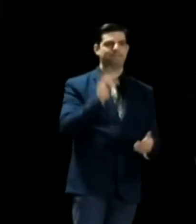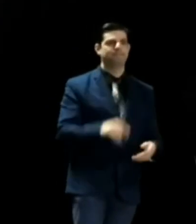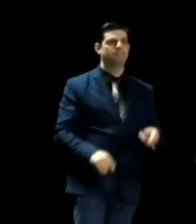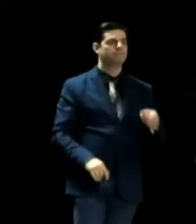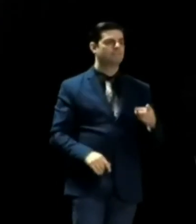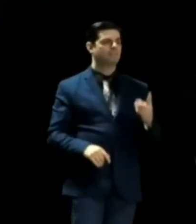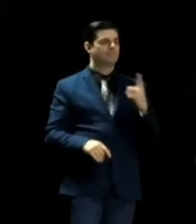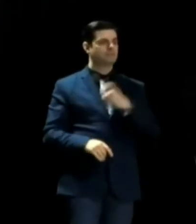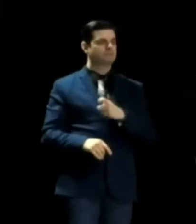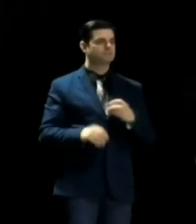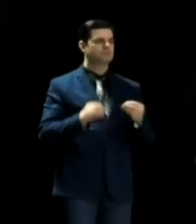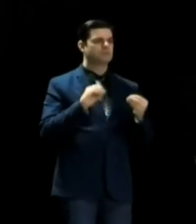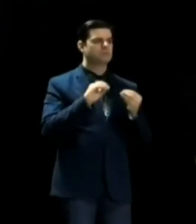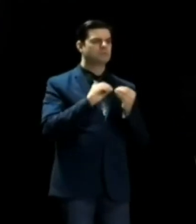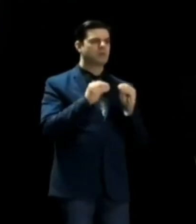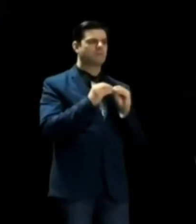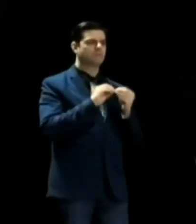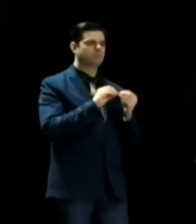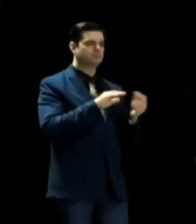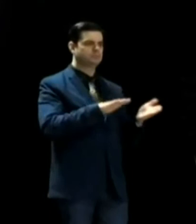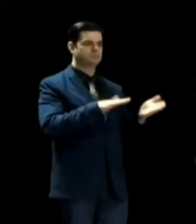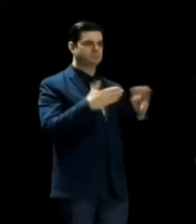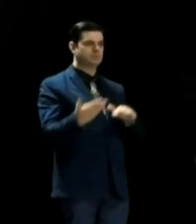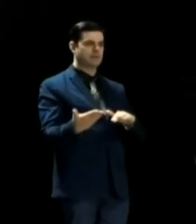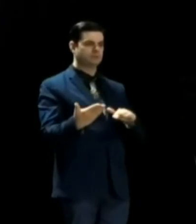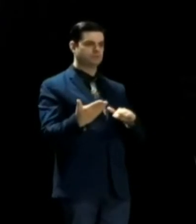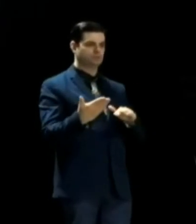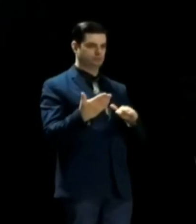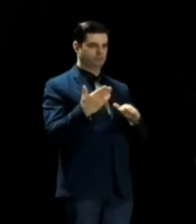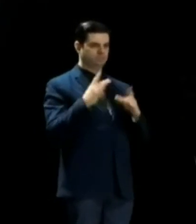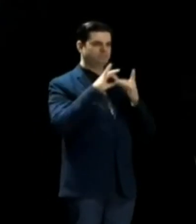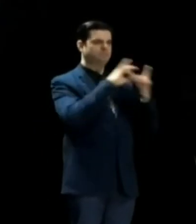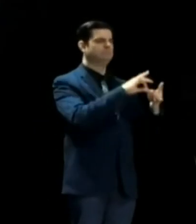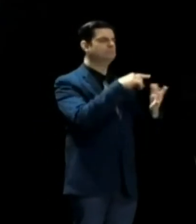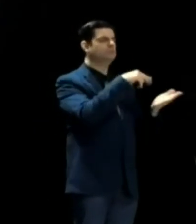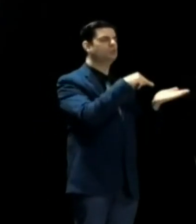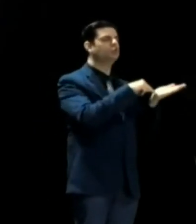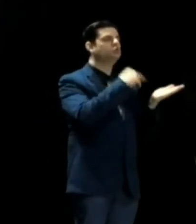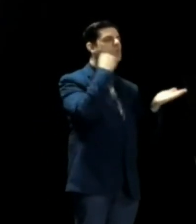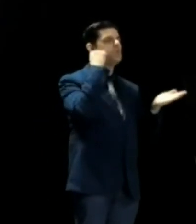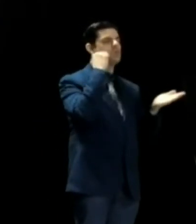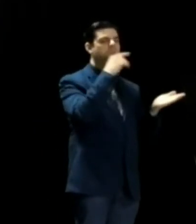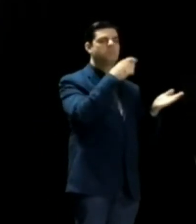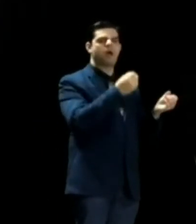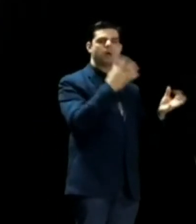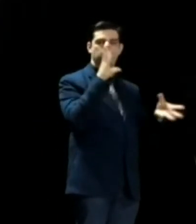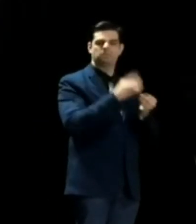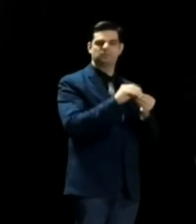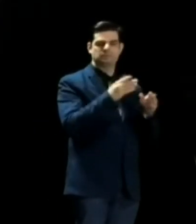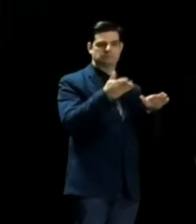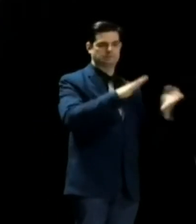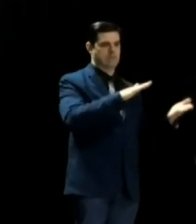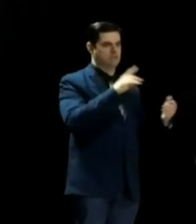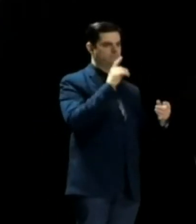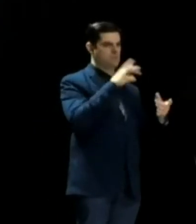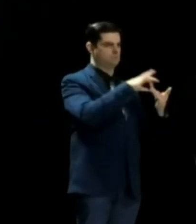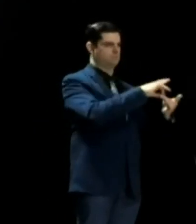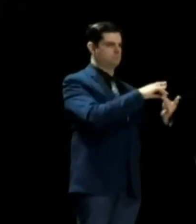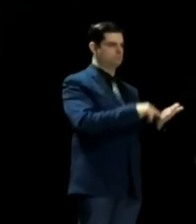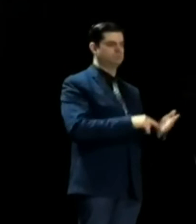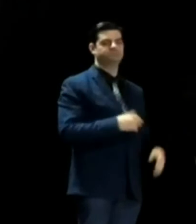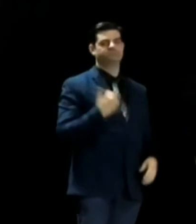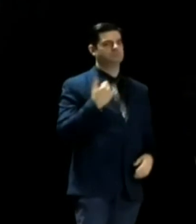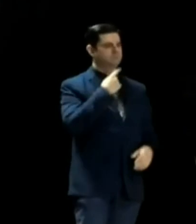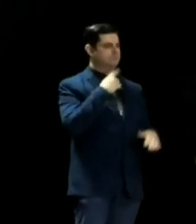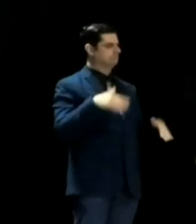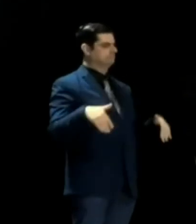No, because we're waiting on various definitions. I don't know what a definition is. If someone, what are you looking